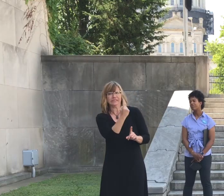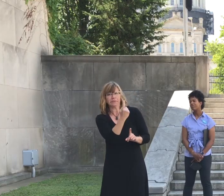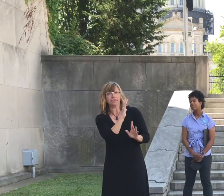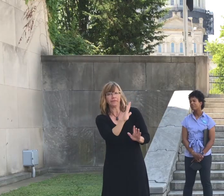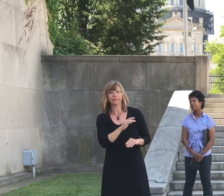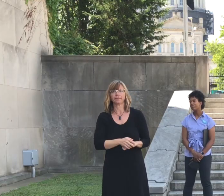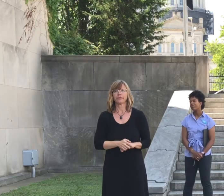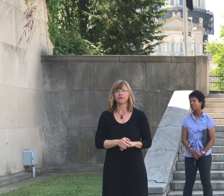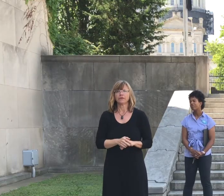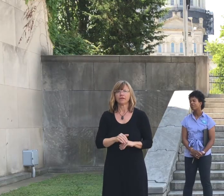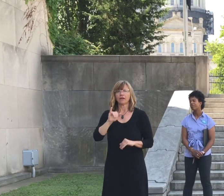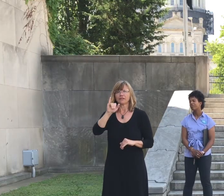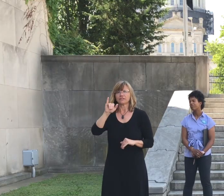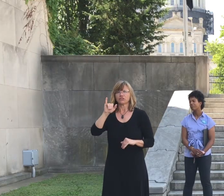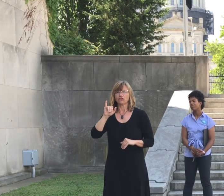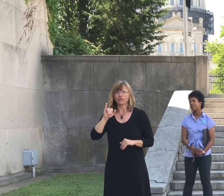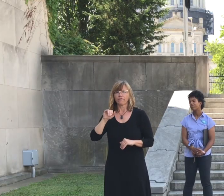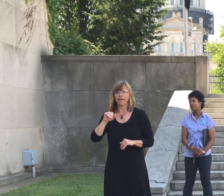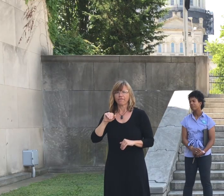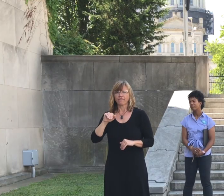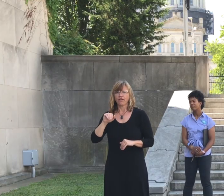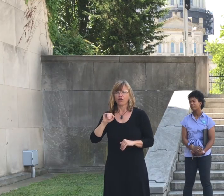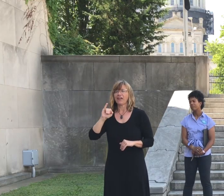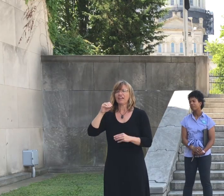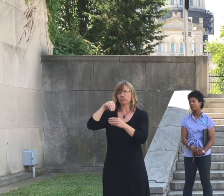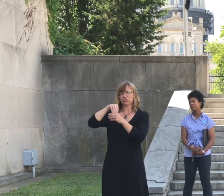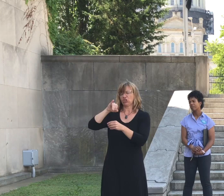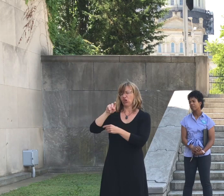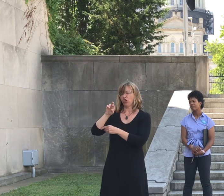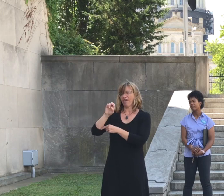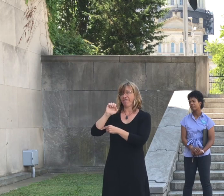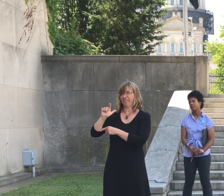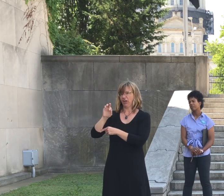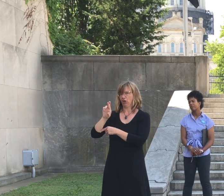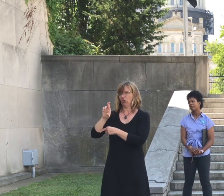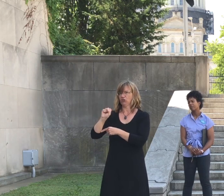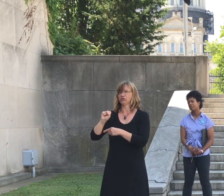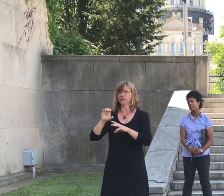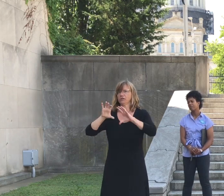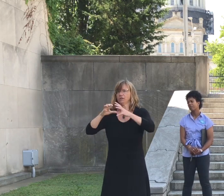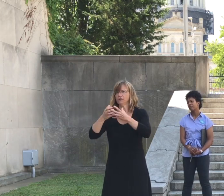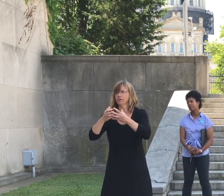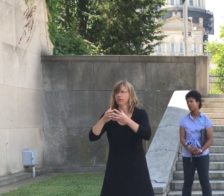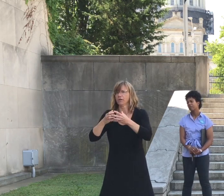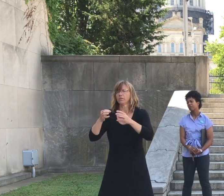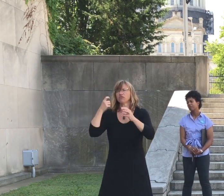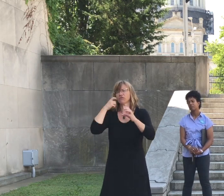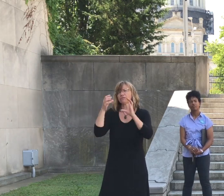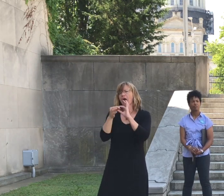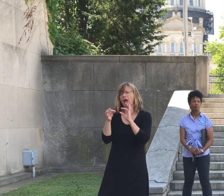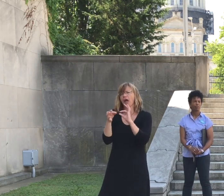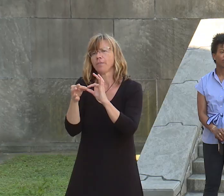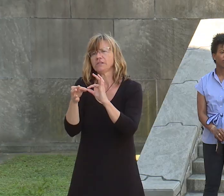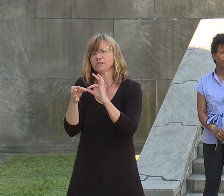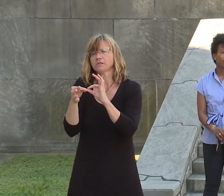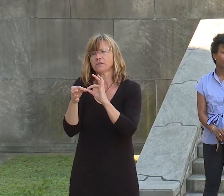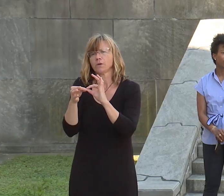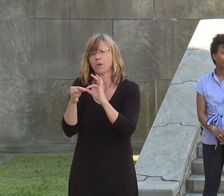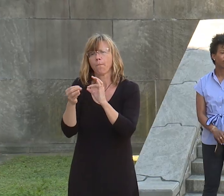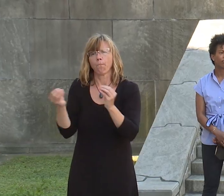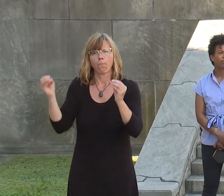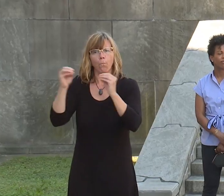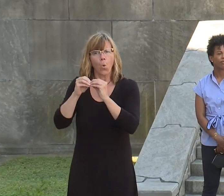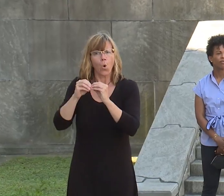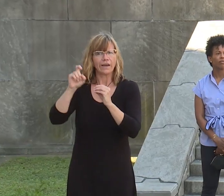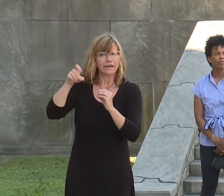Unit. I know we've been writing about them. I just wanted to know how you're feeling about the progress that's been made and if you think there's more work to be